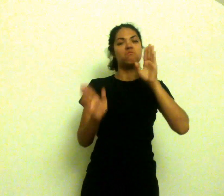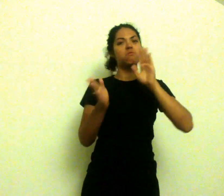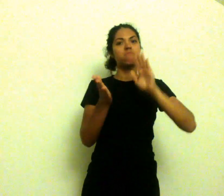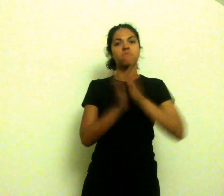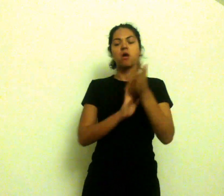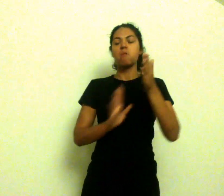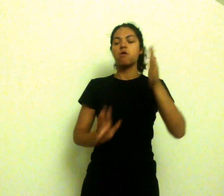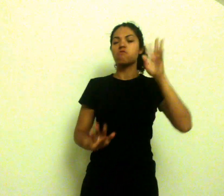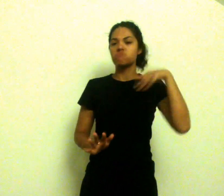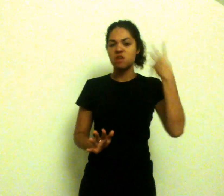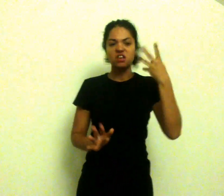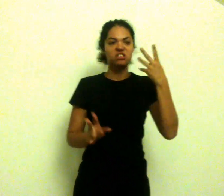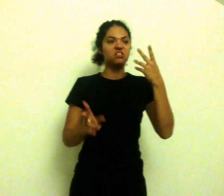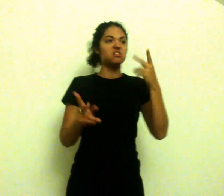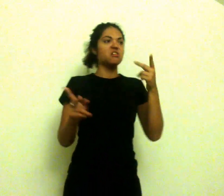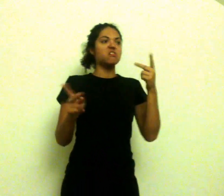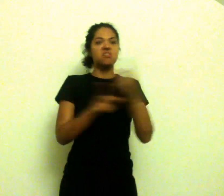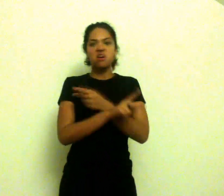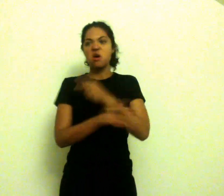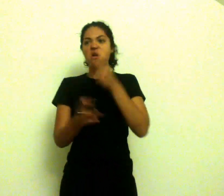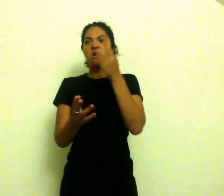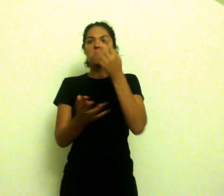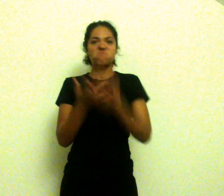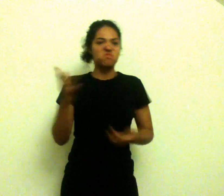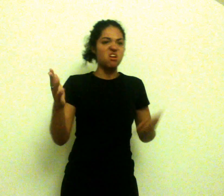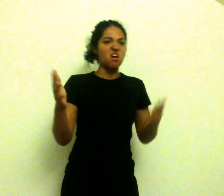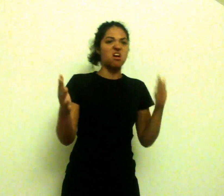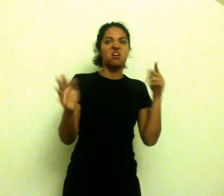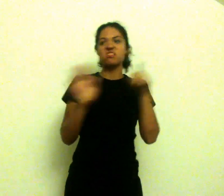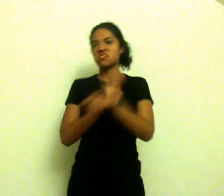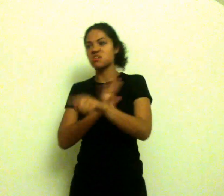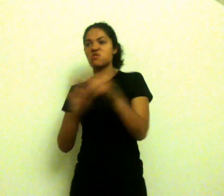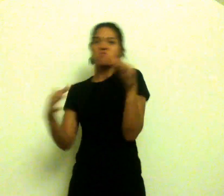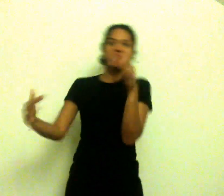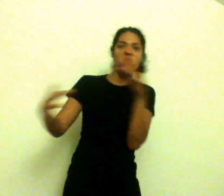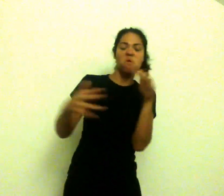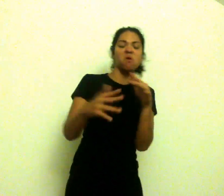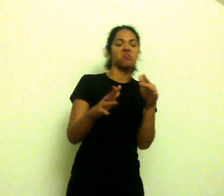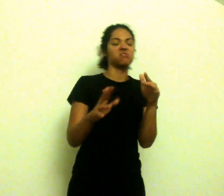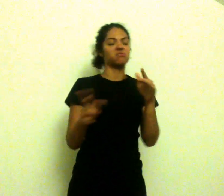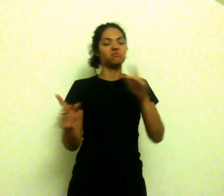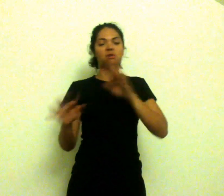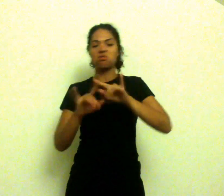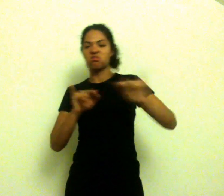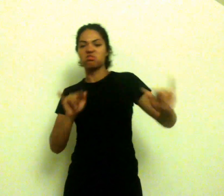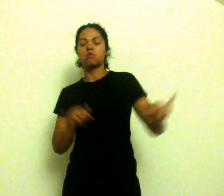madness would break out. The same year also died the noted writer Oscar Wilde,